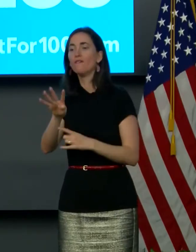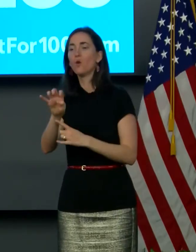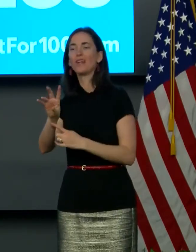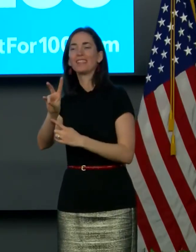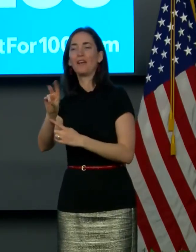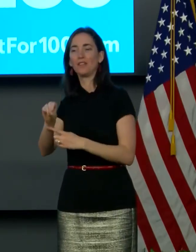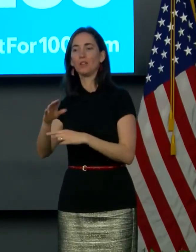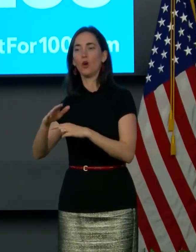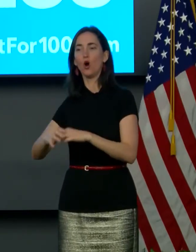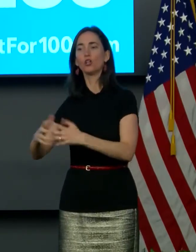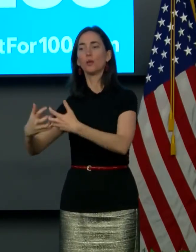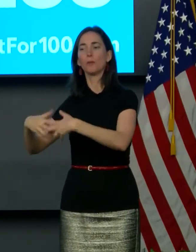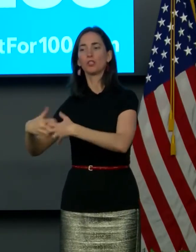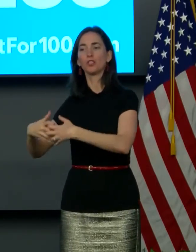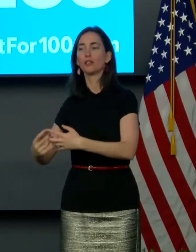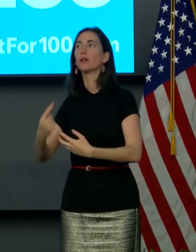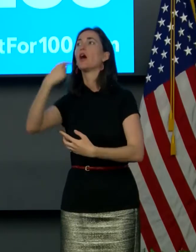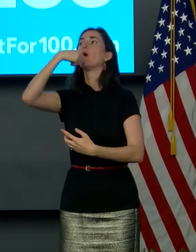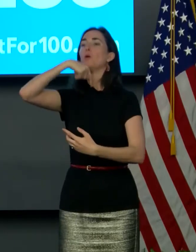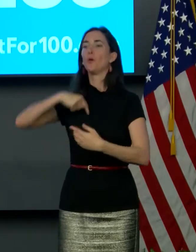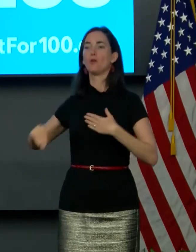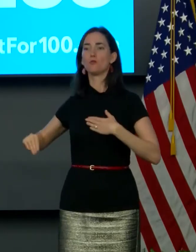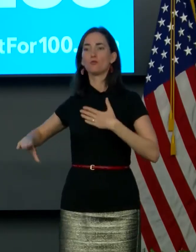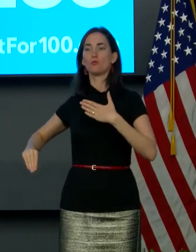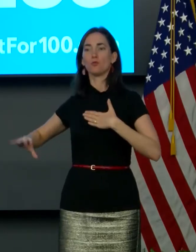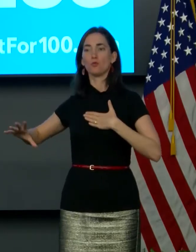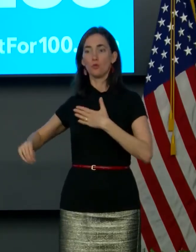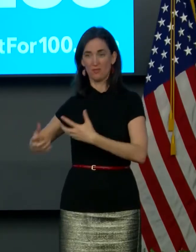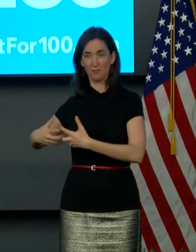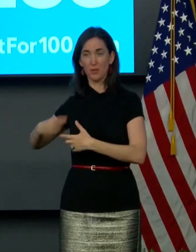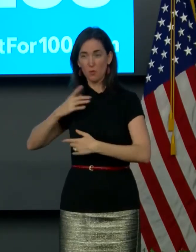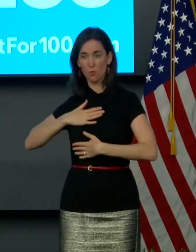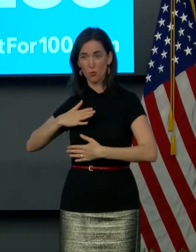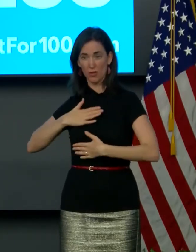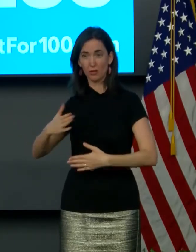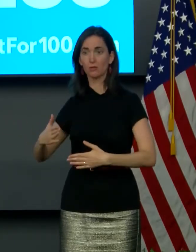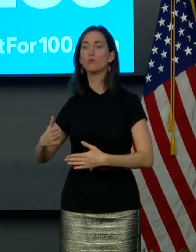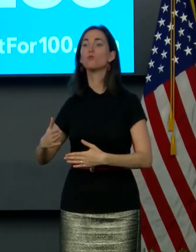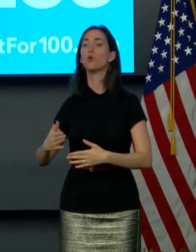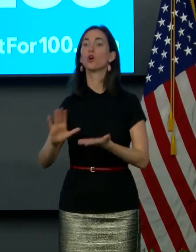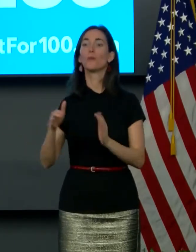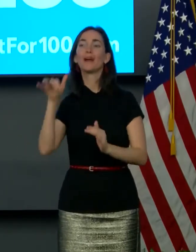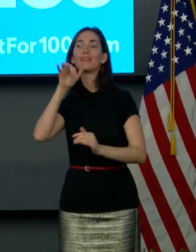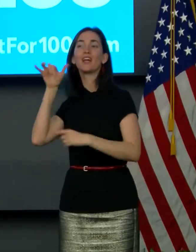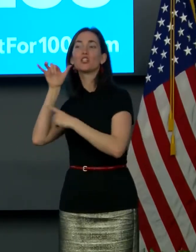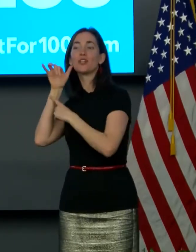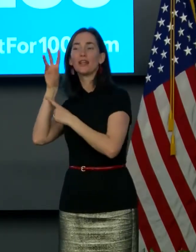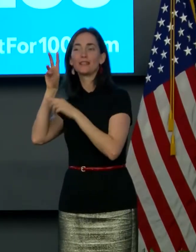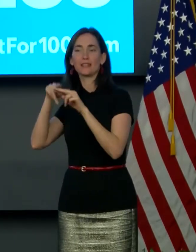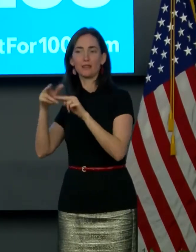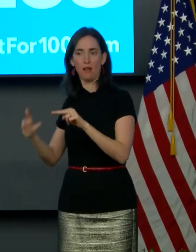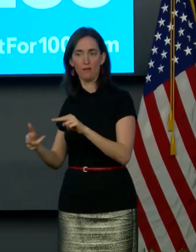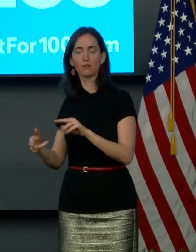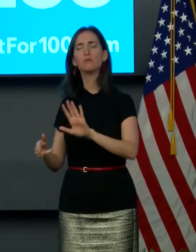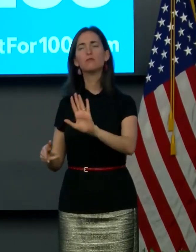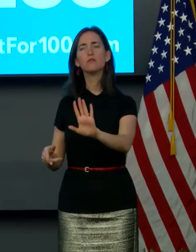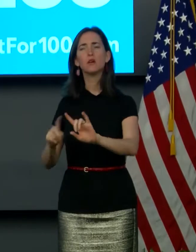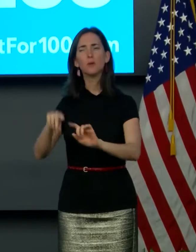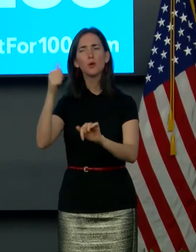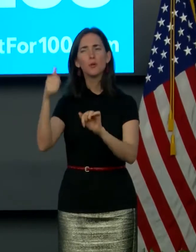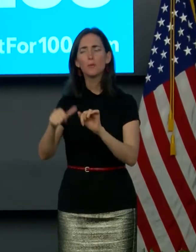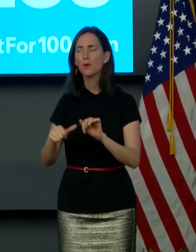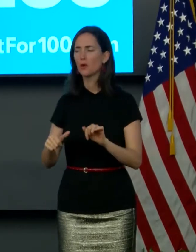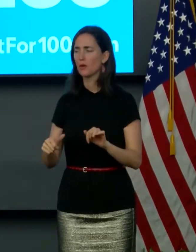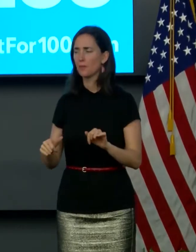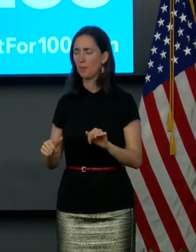yesterday. And I told you about the astronomical number of cases. One of the things that's very different about this